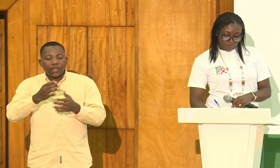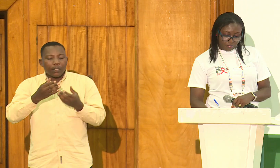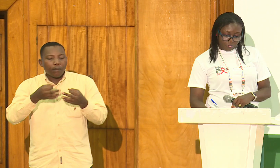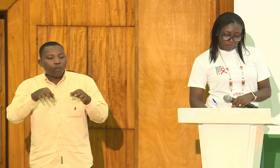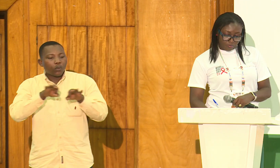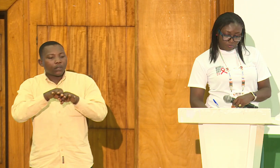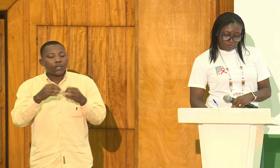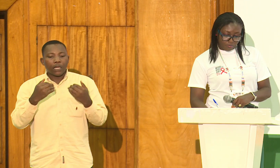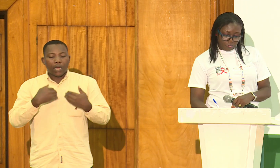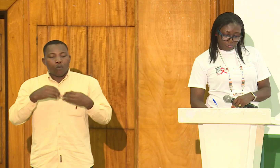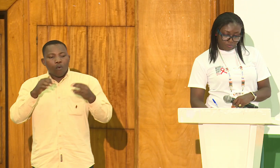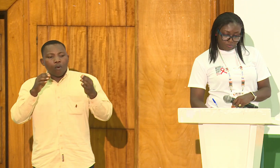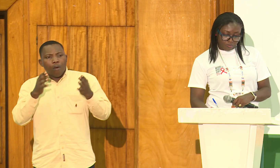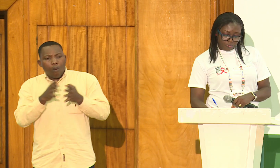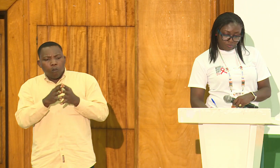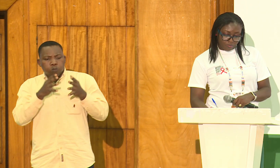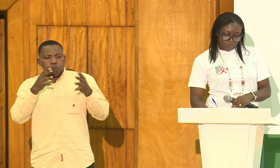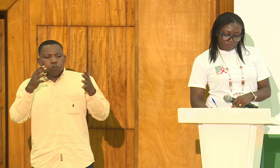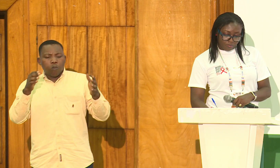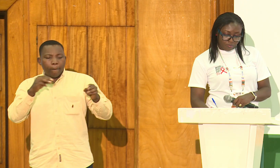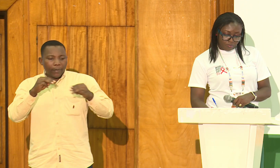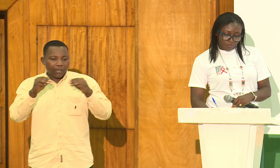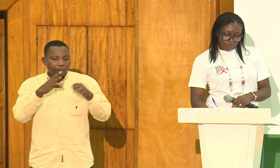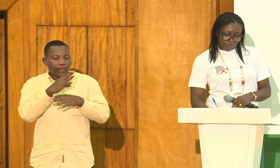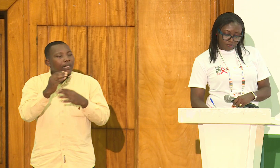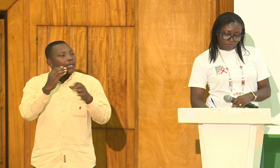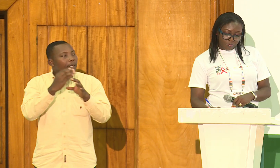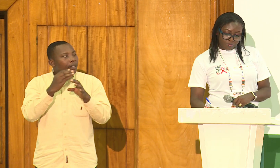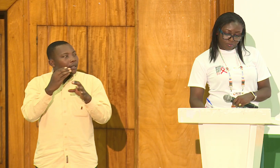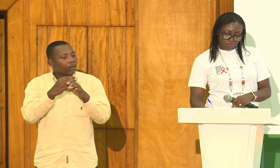obesity management and care within,